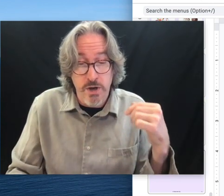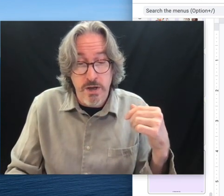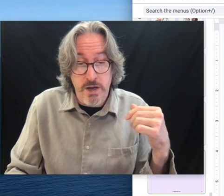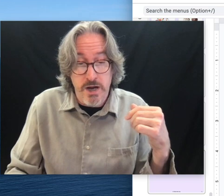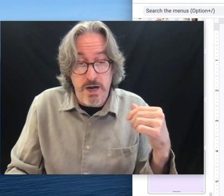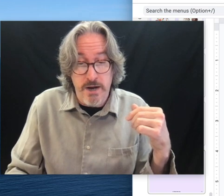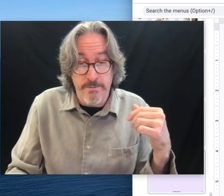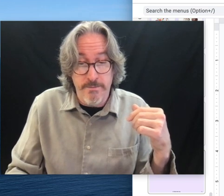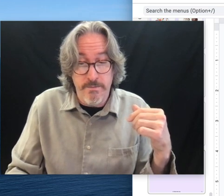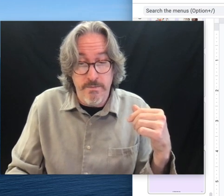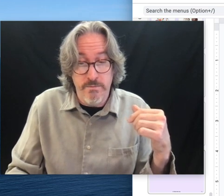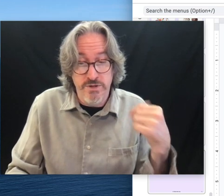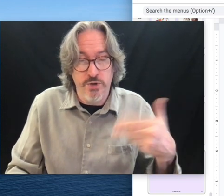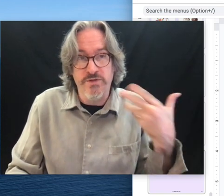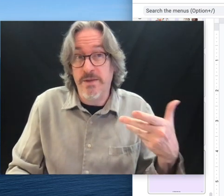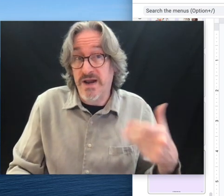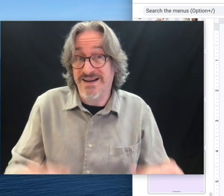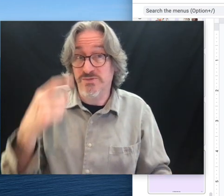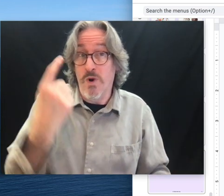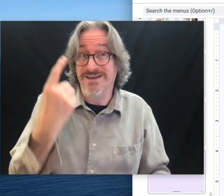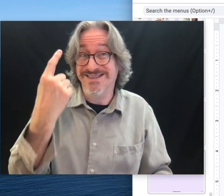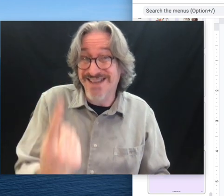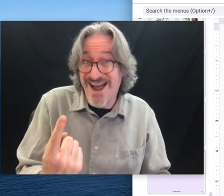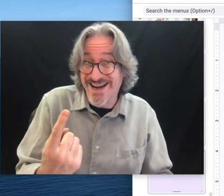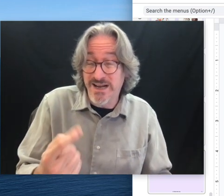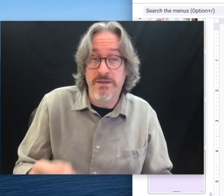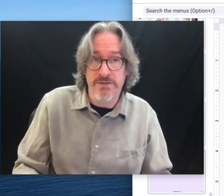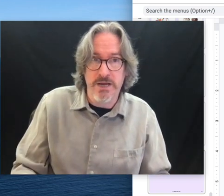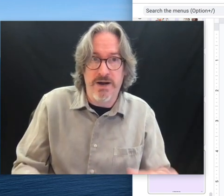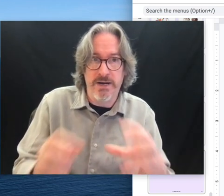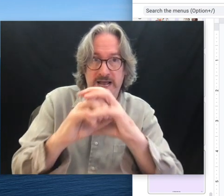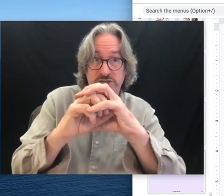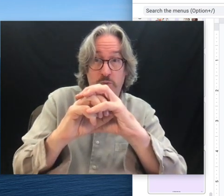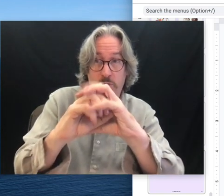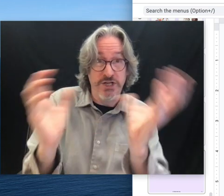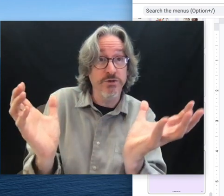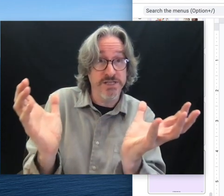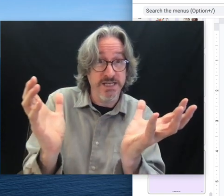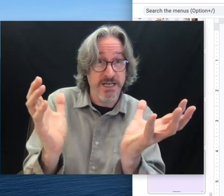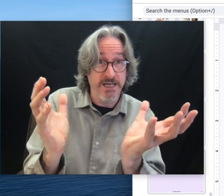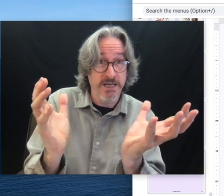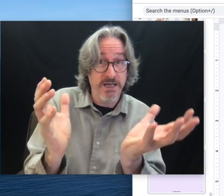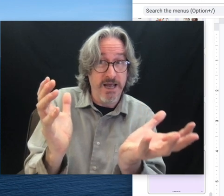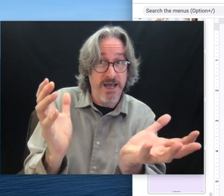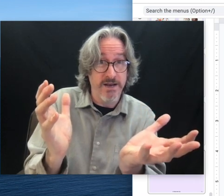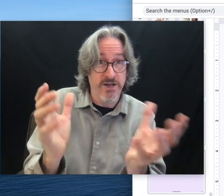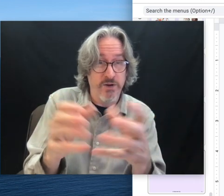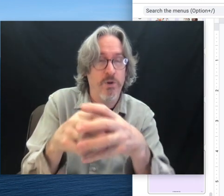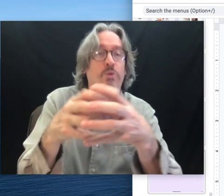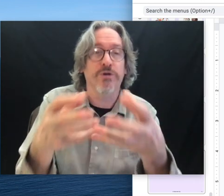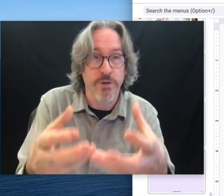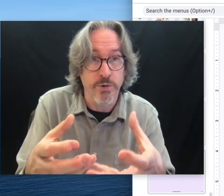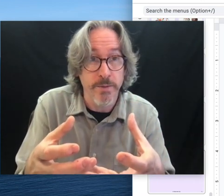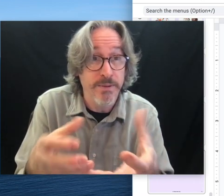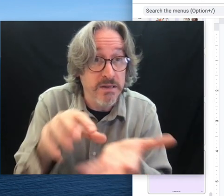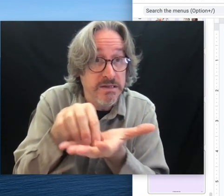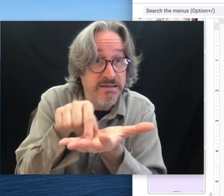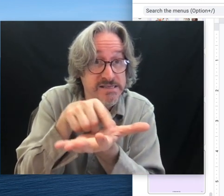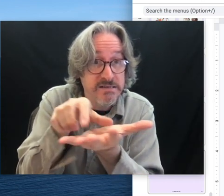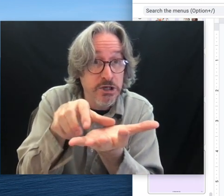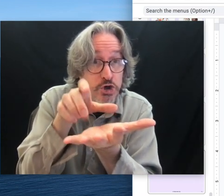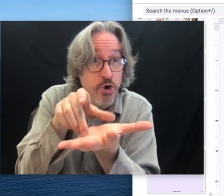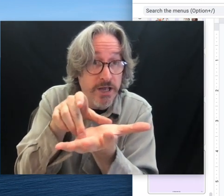So don't think about it as one sign. Think about it as, what do you see, and in what order are you going to